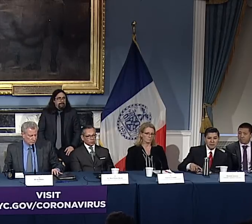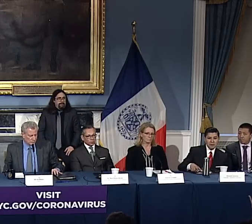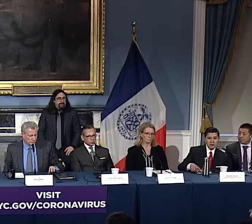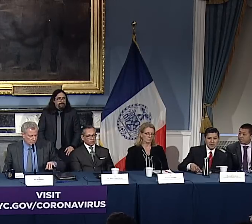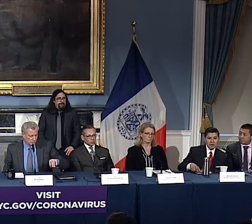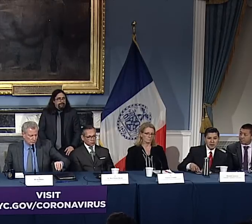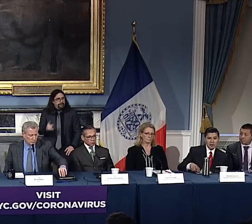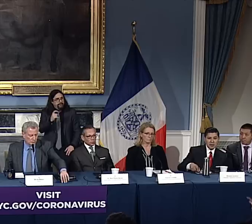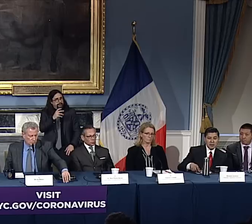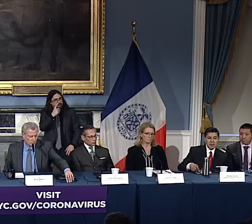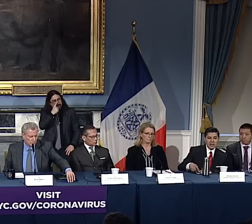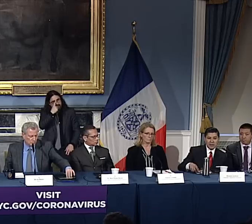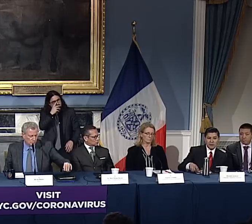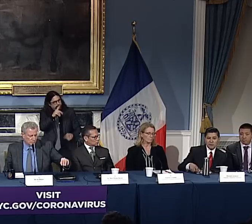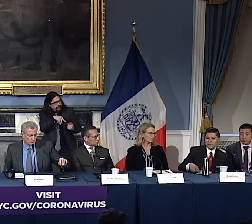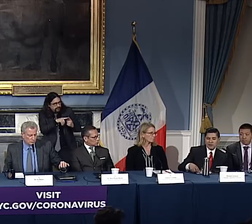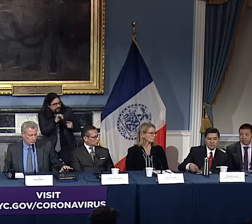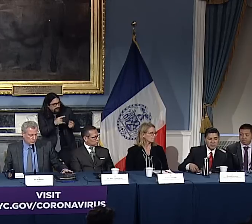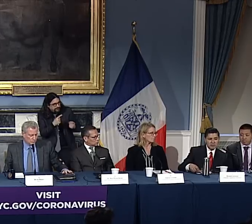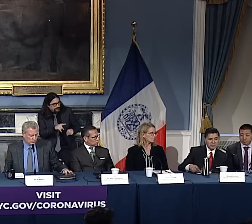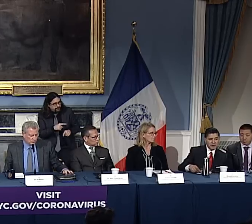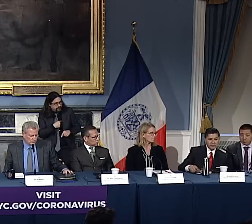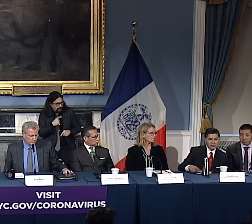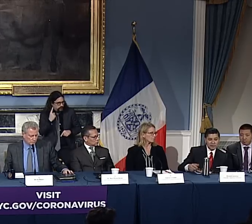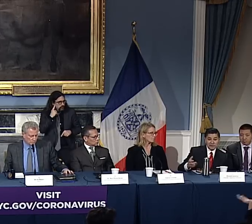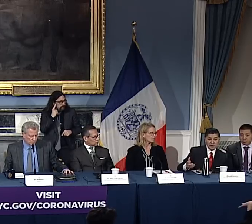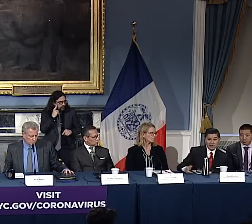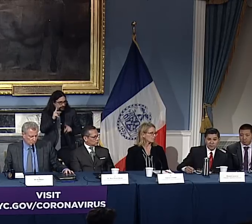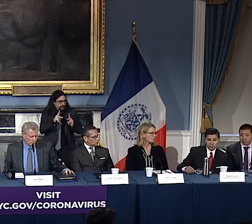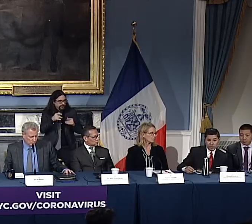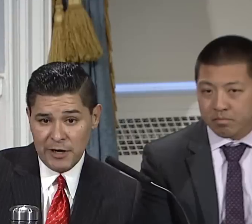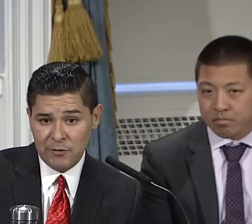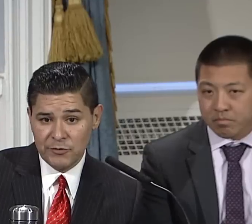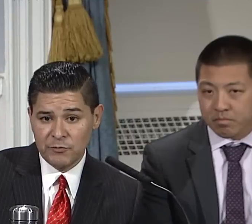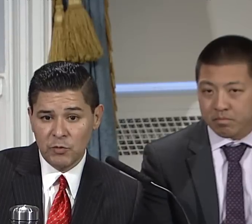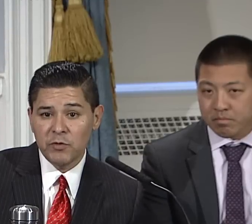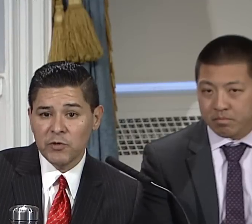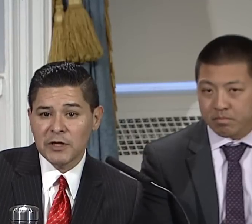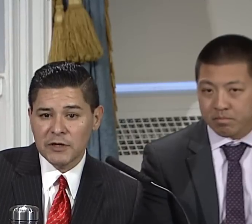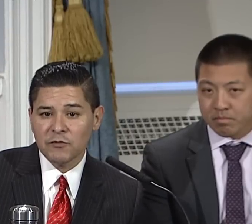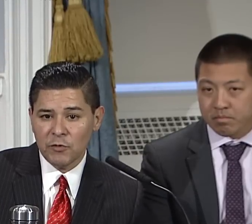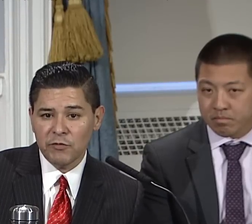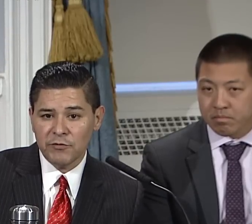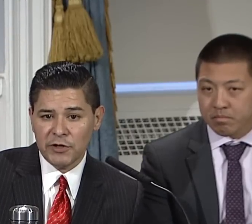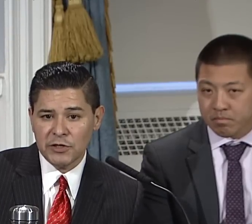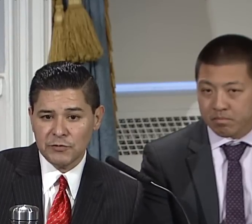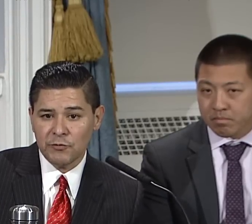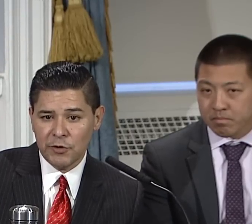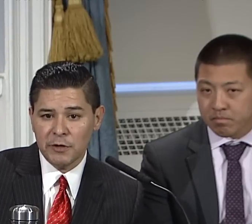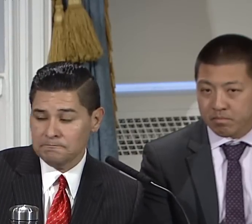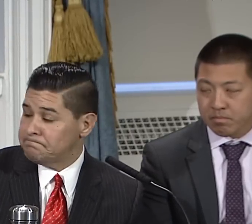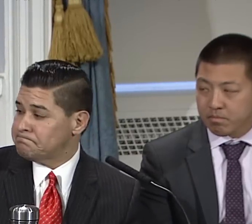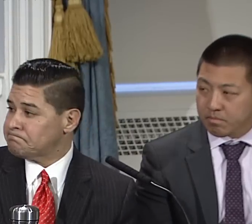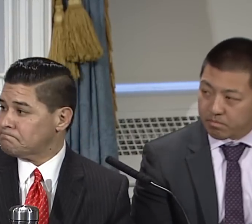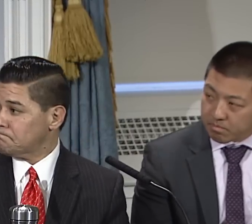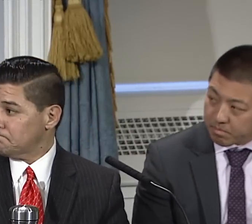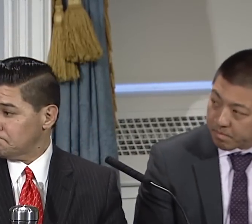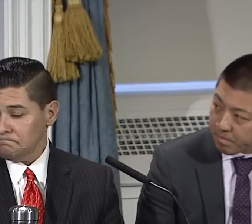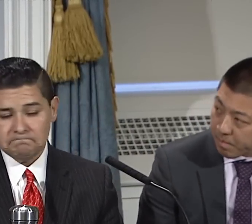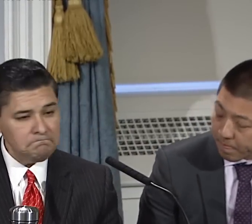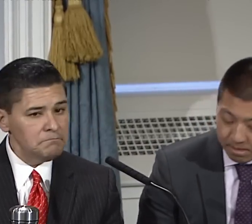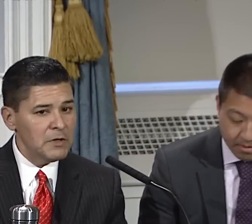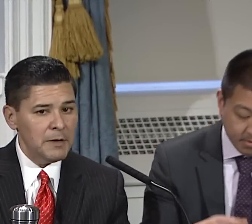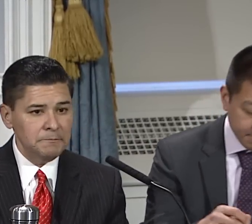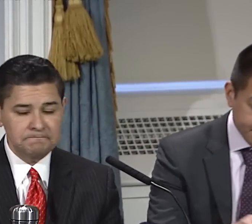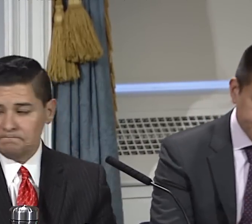people this morning that they were still sending kids. Yeah, that's been in effect for at least the last 48 hours, but we can get some more verification for you. And we need to make sure